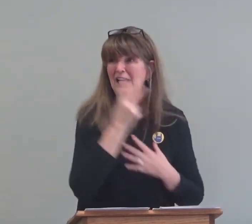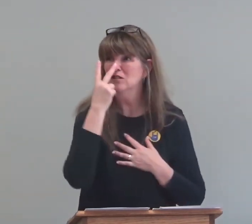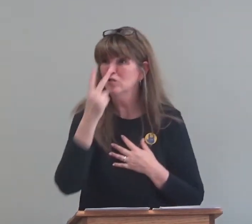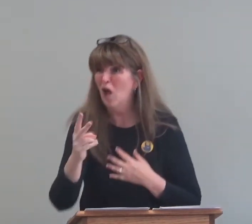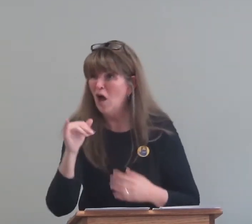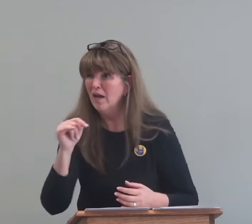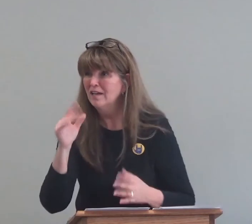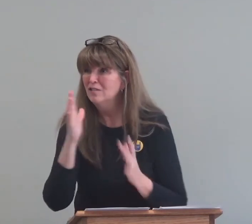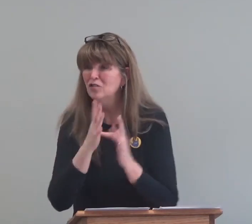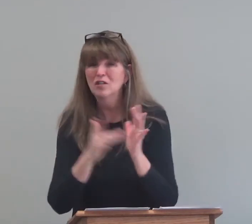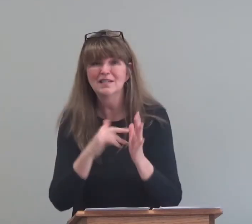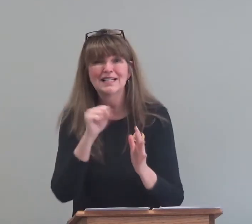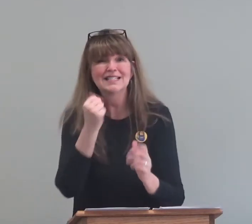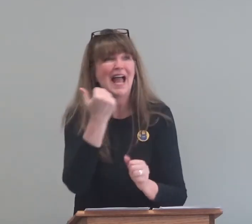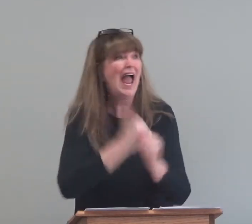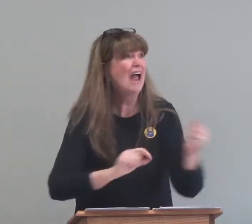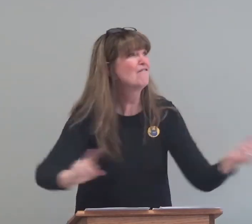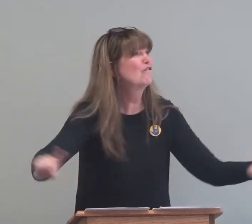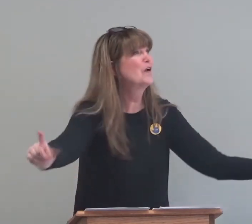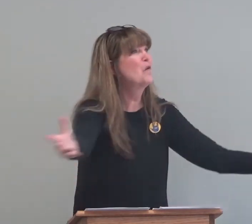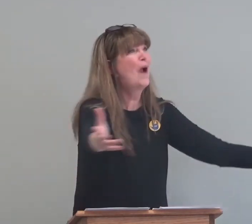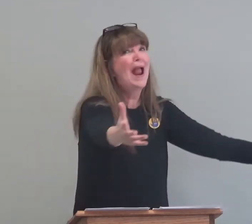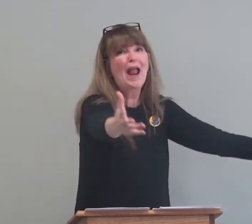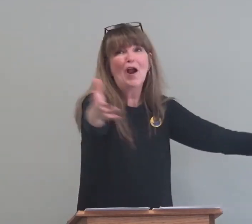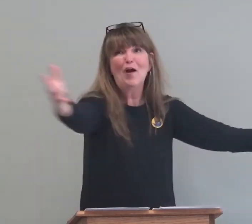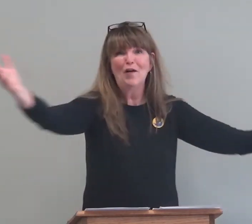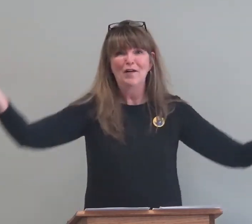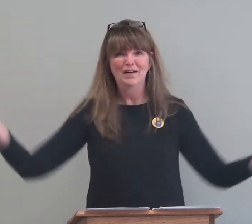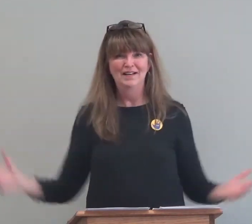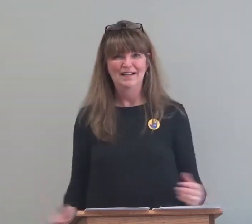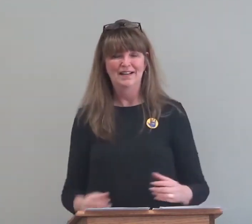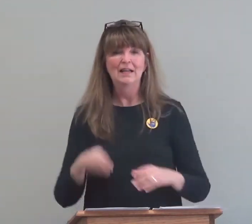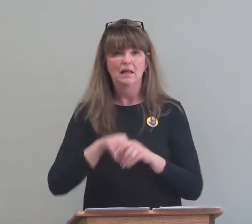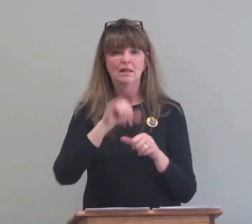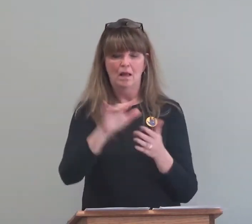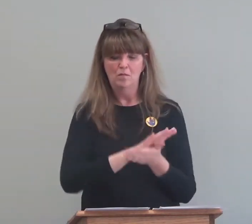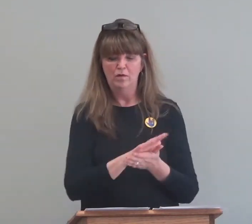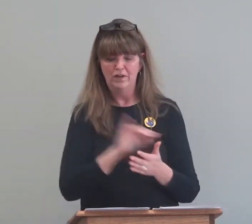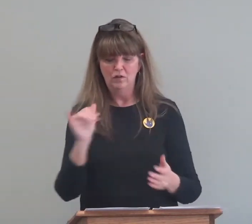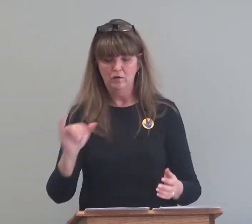deny. They said, I saw Jesus. He was resurrected. And that